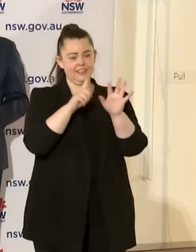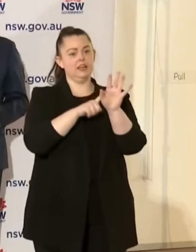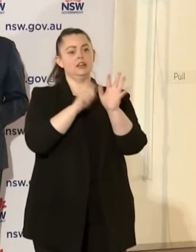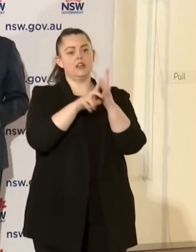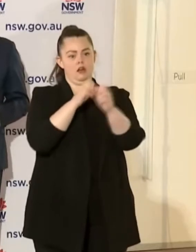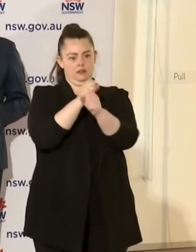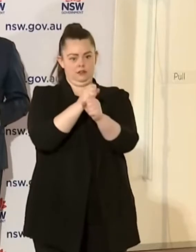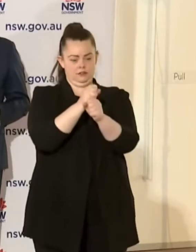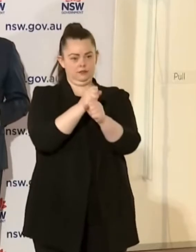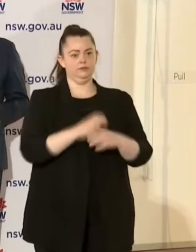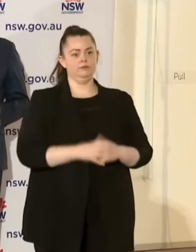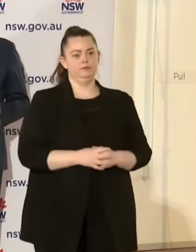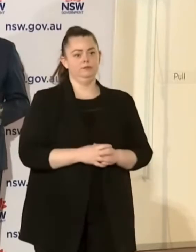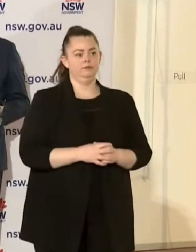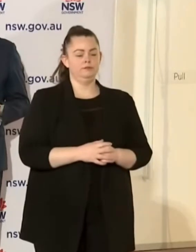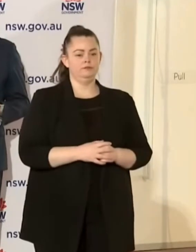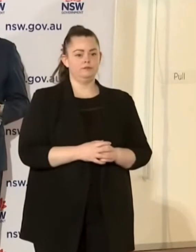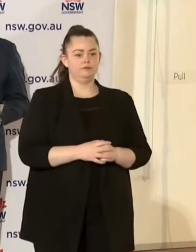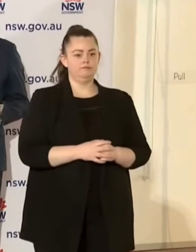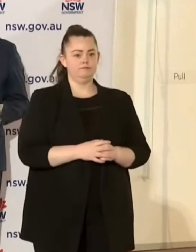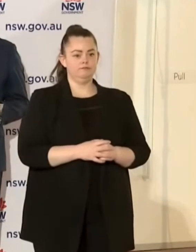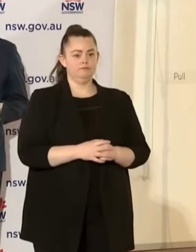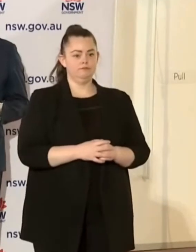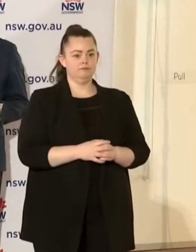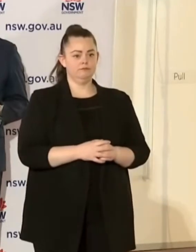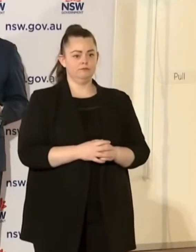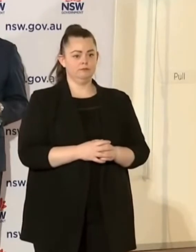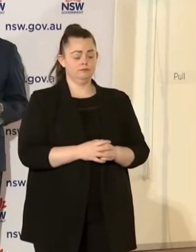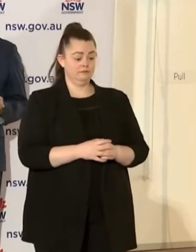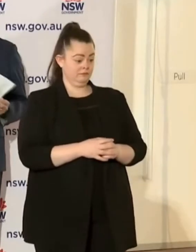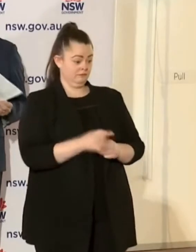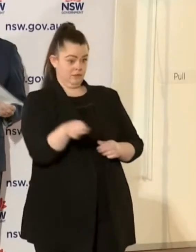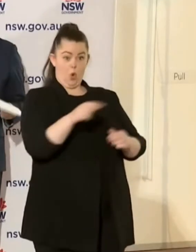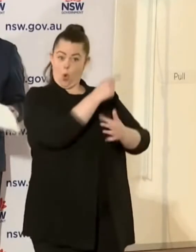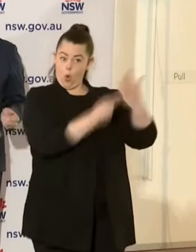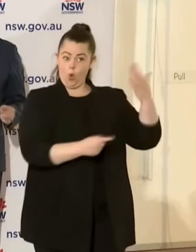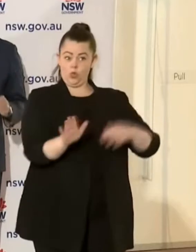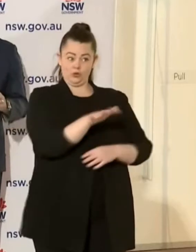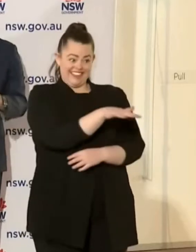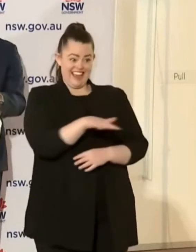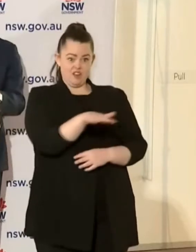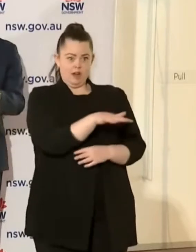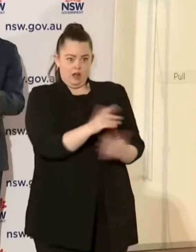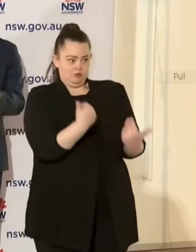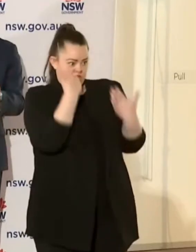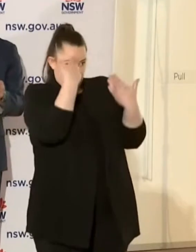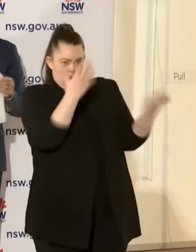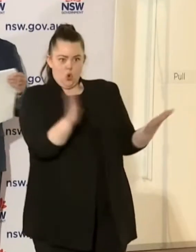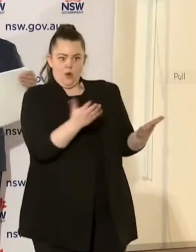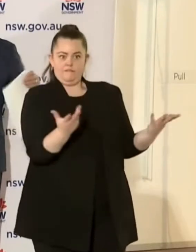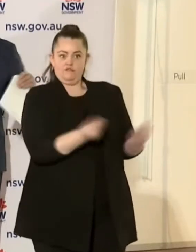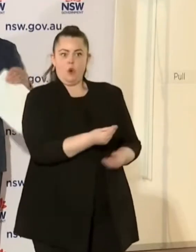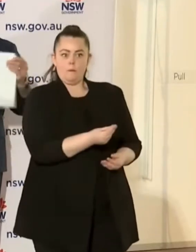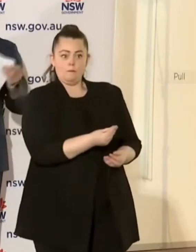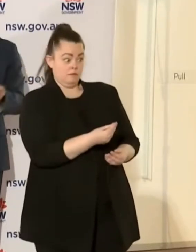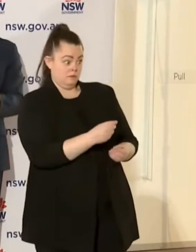Murrumbidgee LHD. We've not identified recent cases in these locations, so again urging anyone in these locations to be